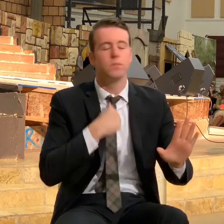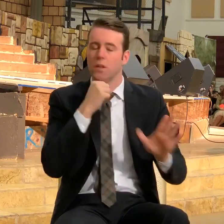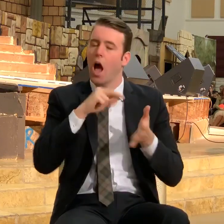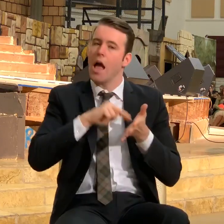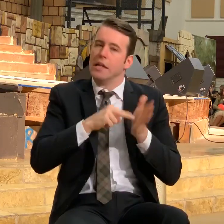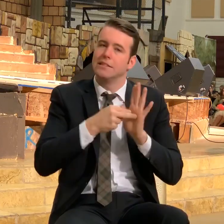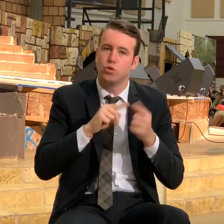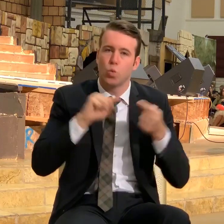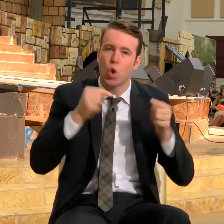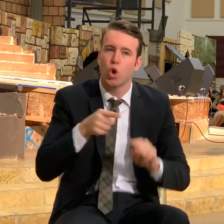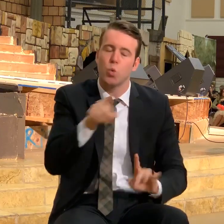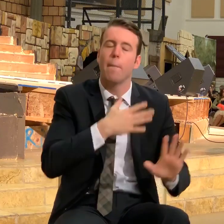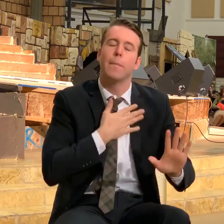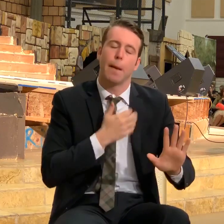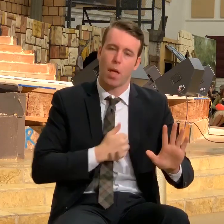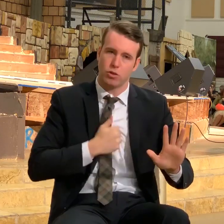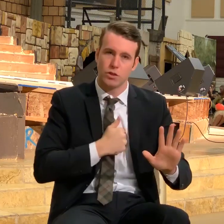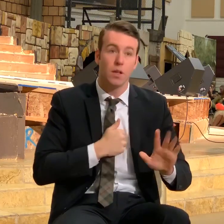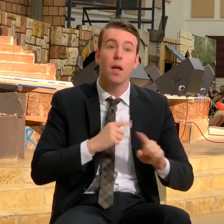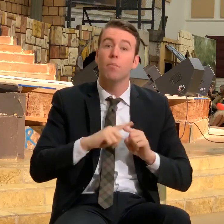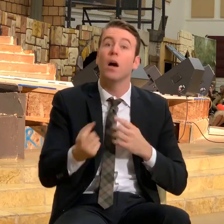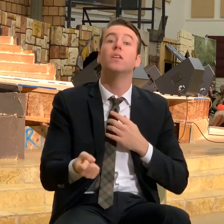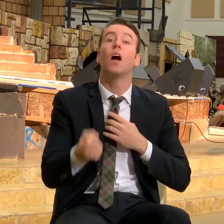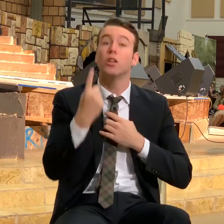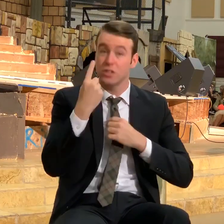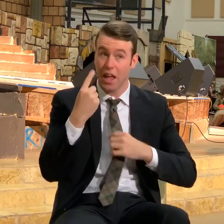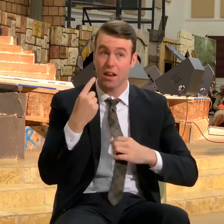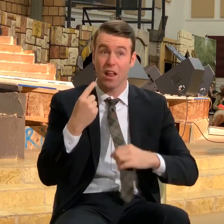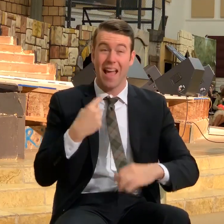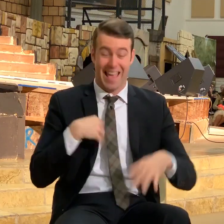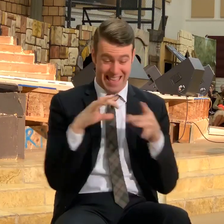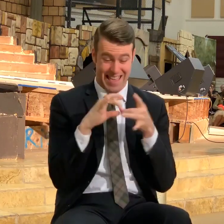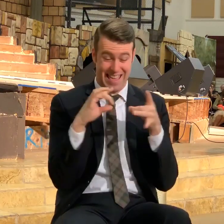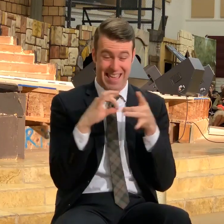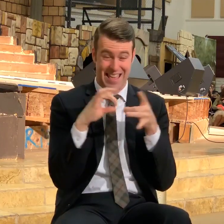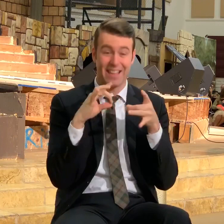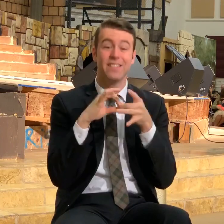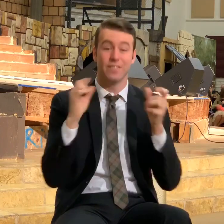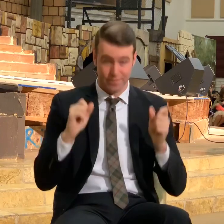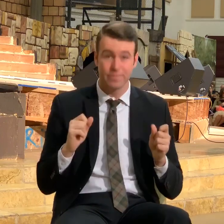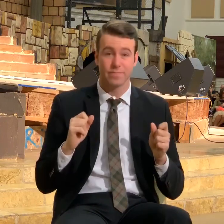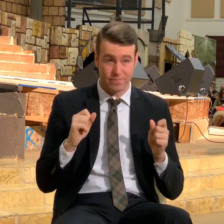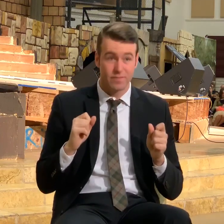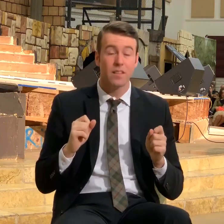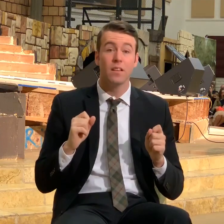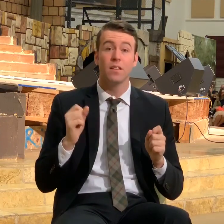with intent. But can you believe, with all of that, that there are people